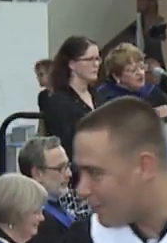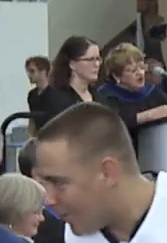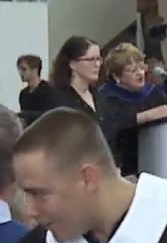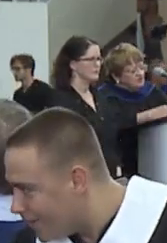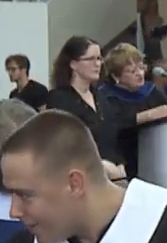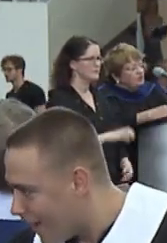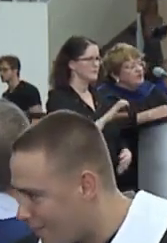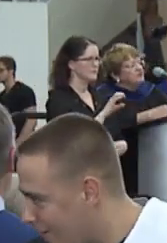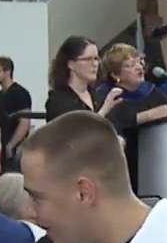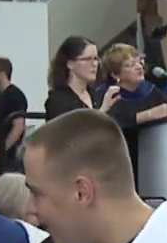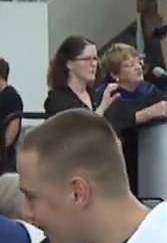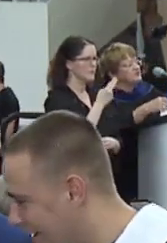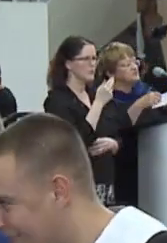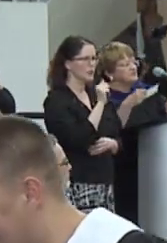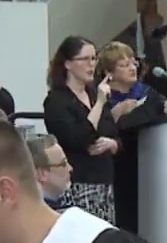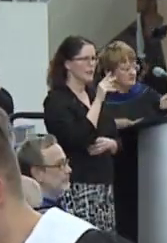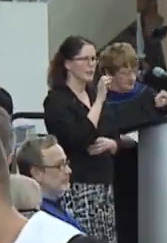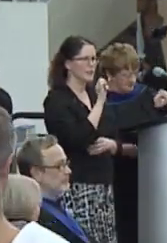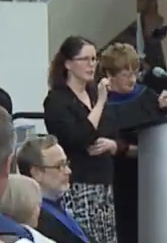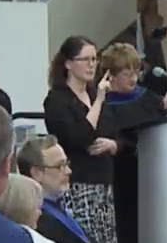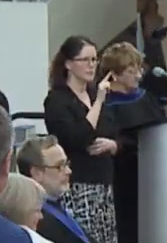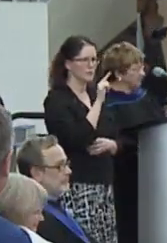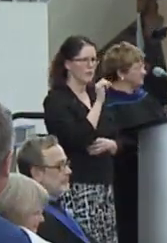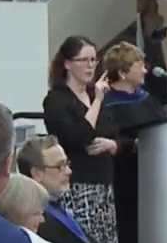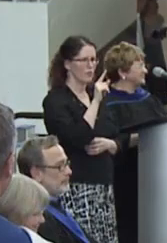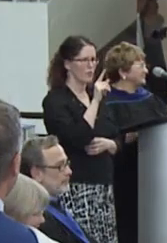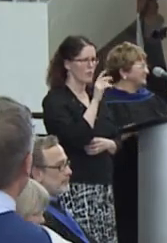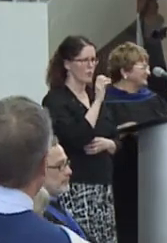Charlene Lockard with honors.